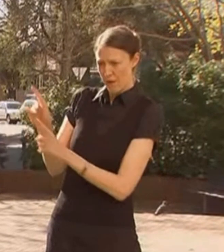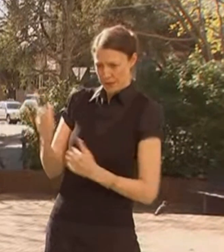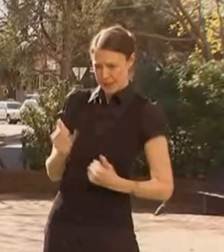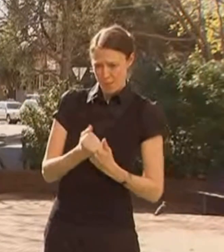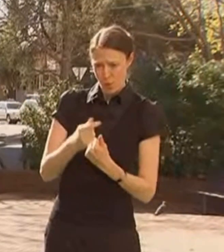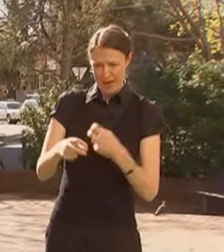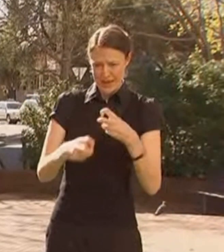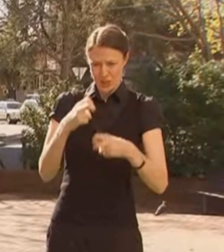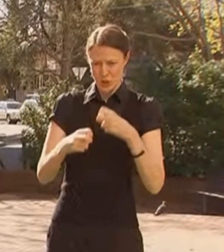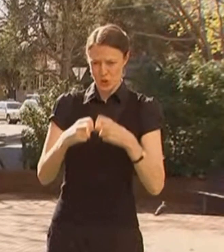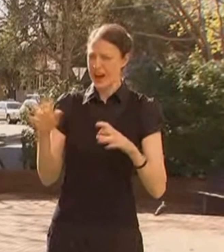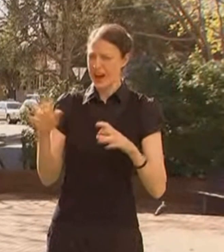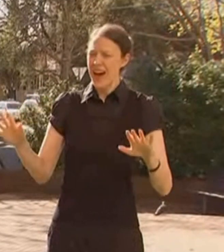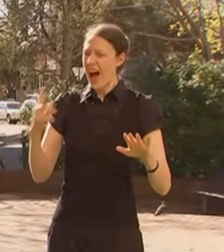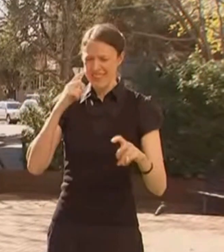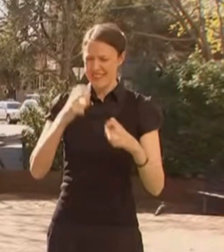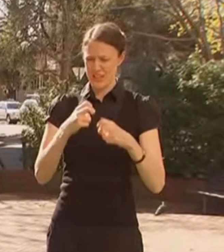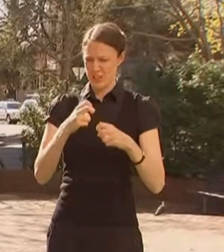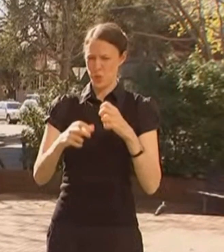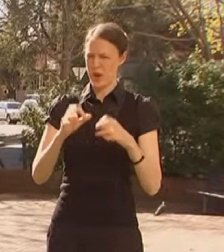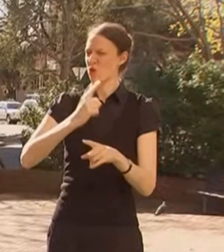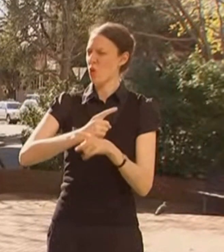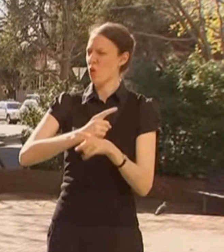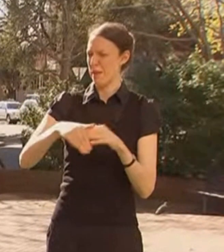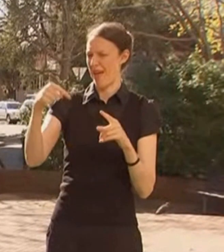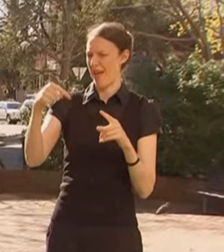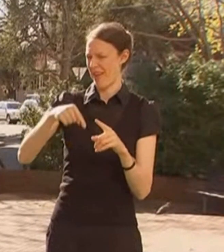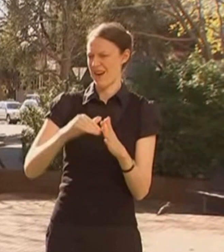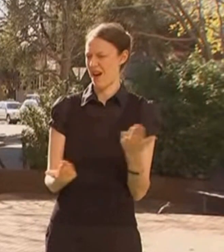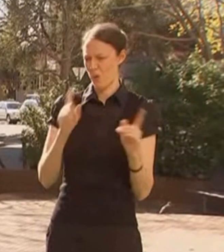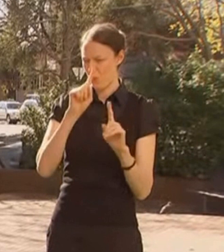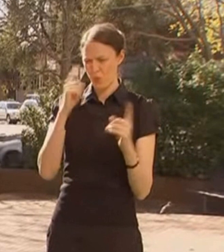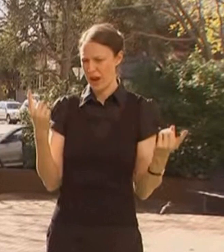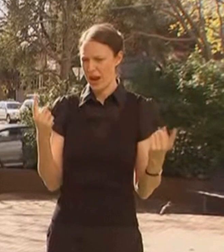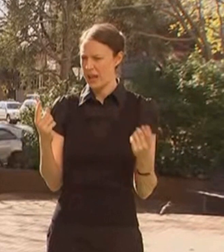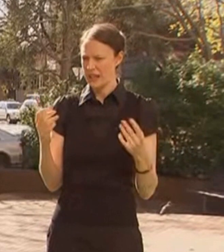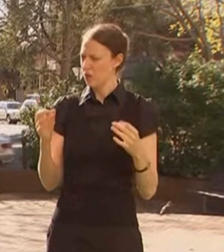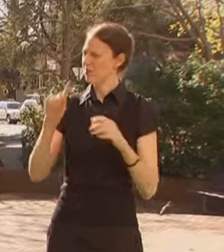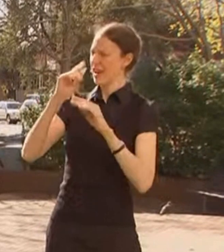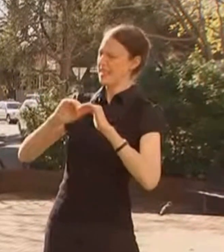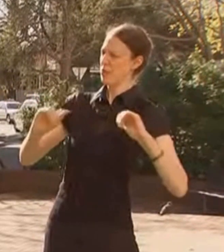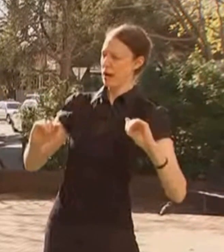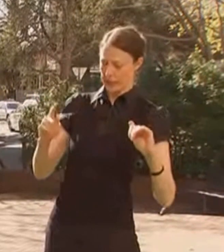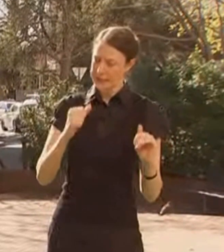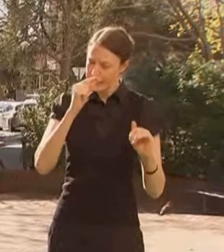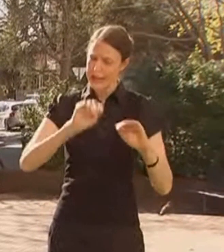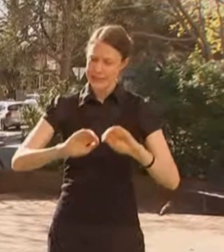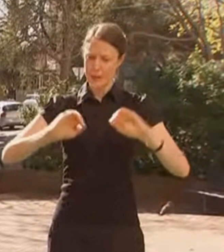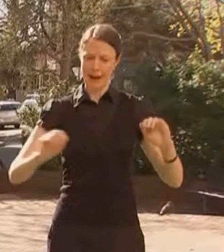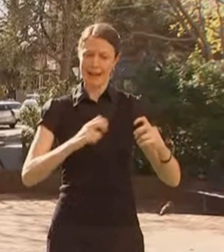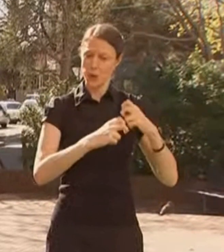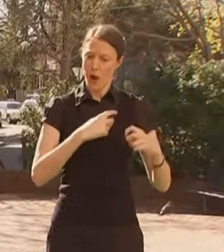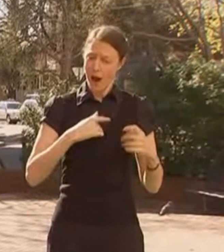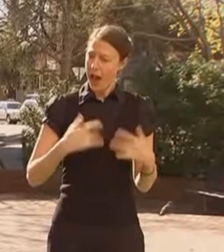Okay, go. This morning the police minister said he doesn't support the Black Lives Matter protest, which was what was planned. Does